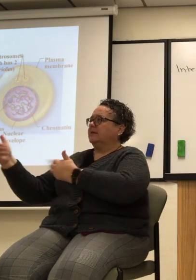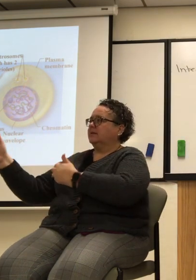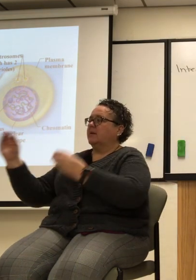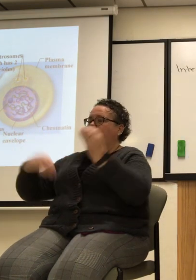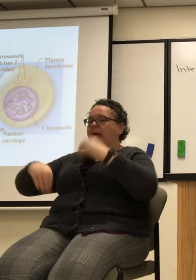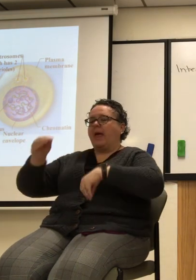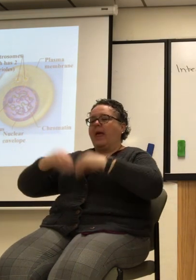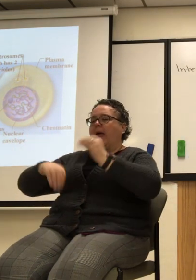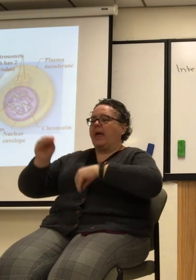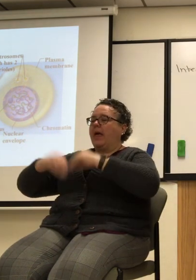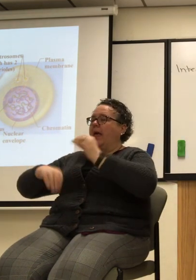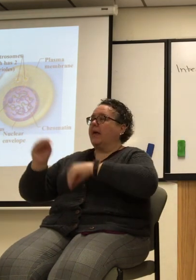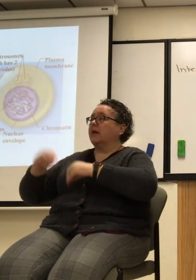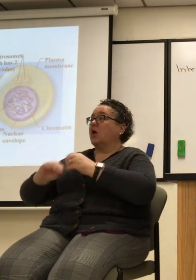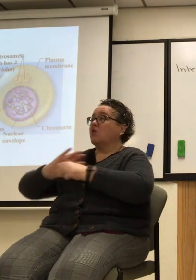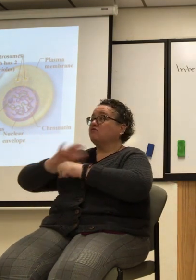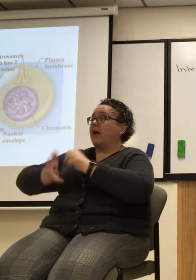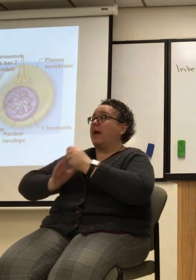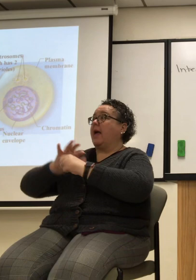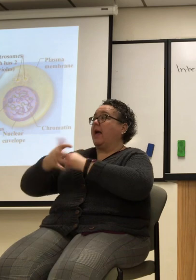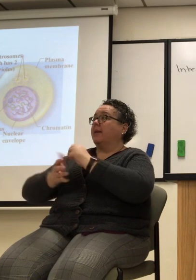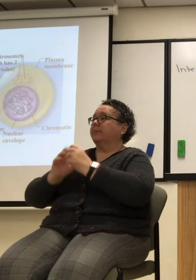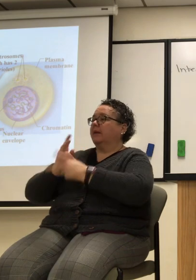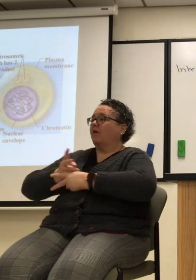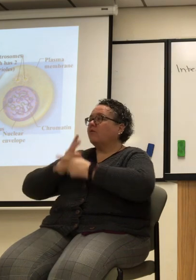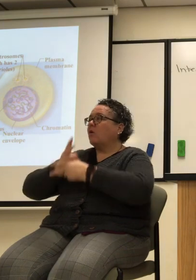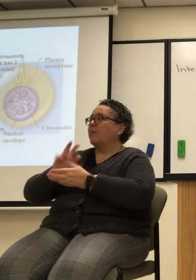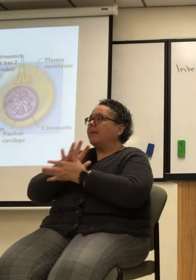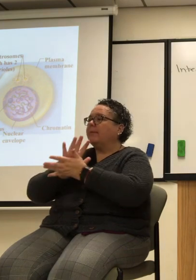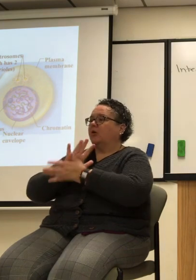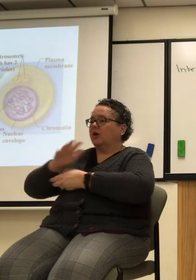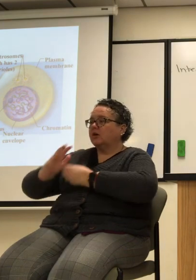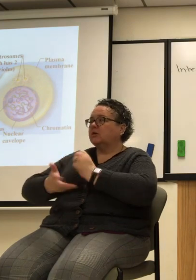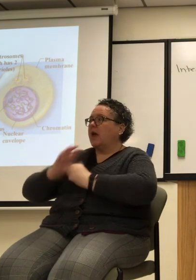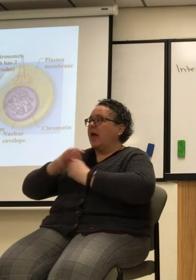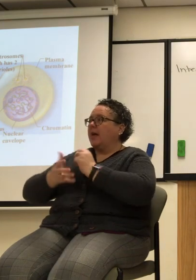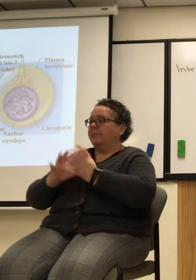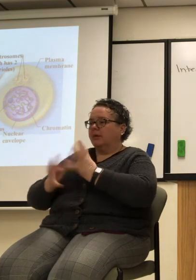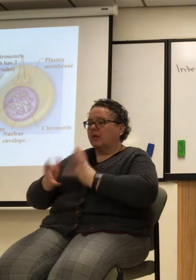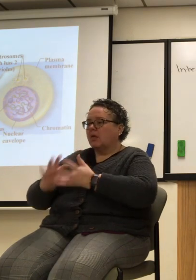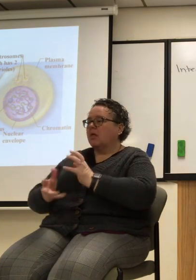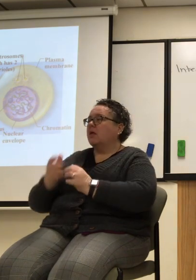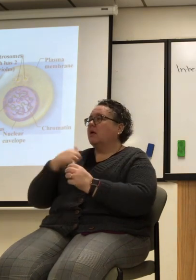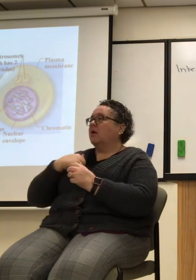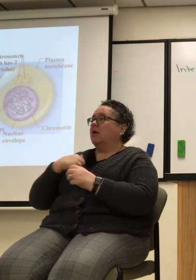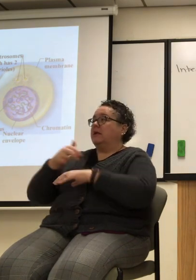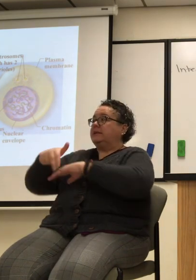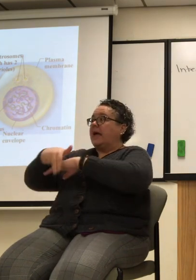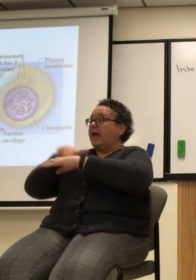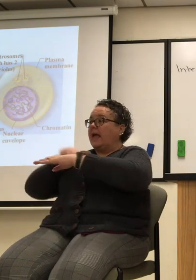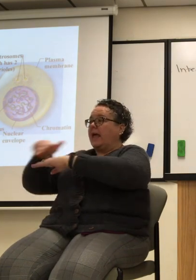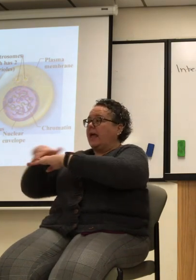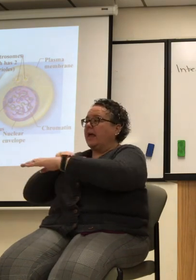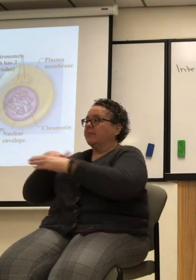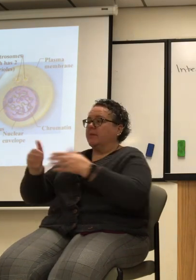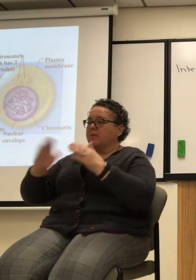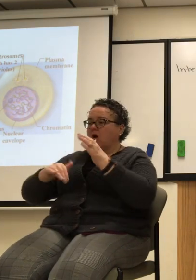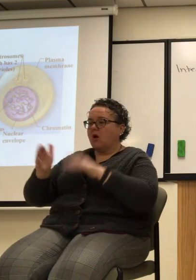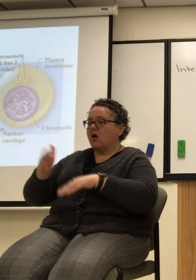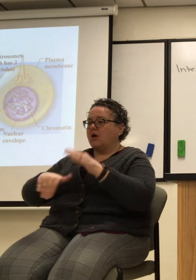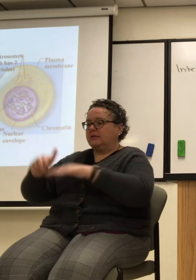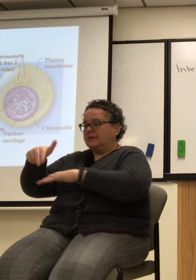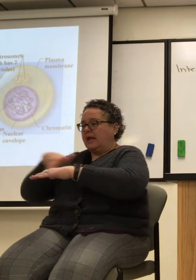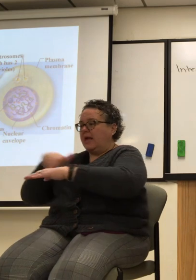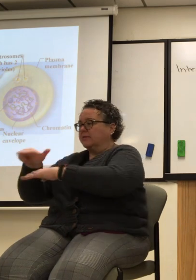wrap them with the bubble wrap. You get paper. You get packing tape. You take care of your things before you throw them